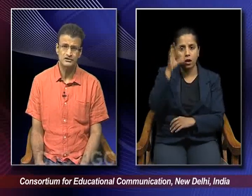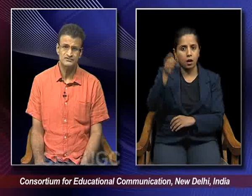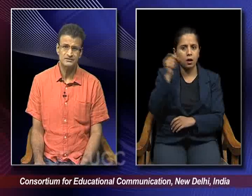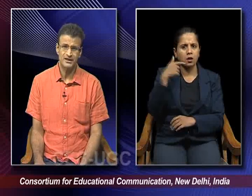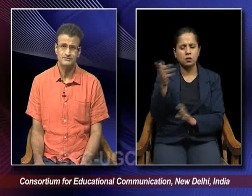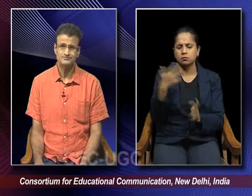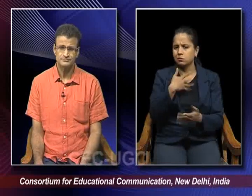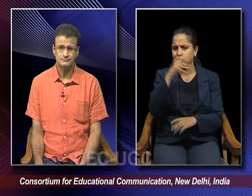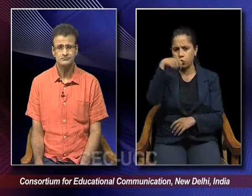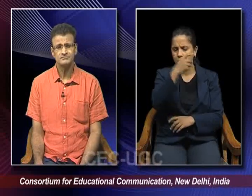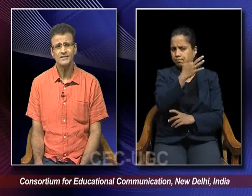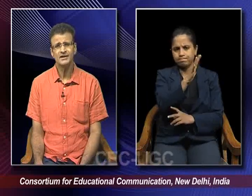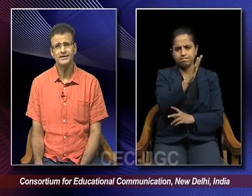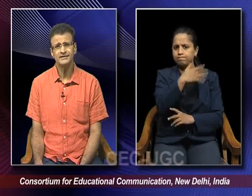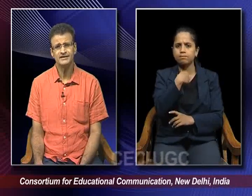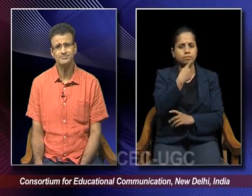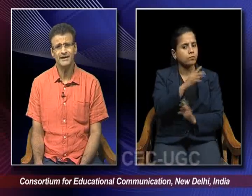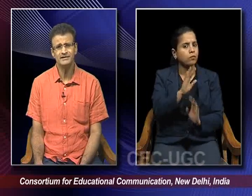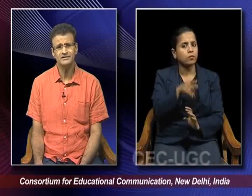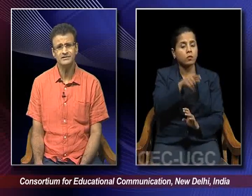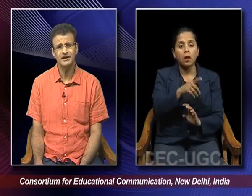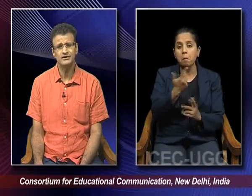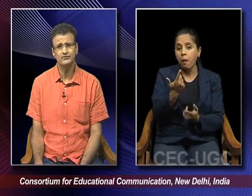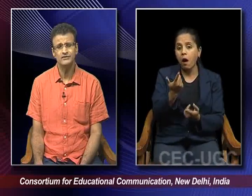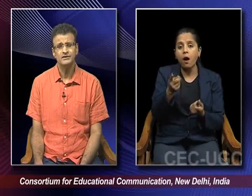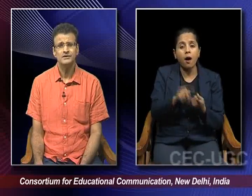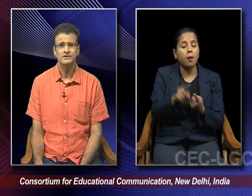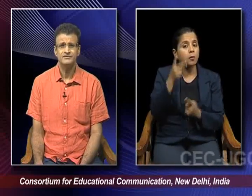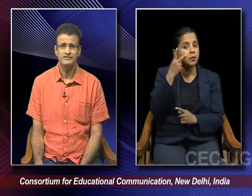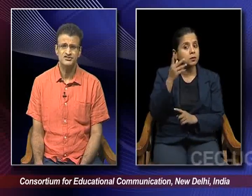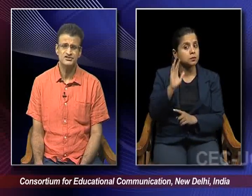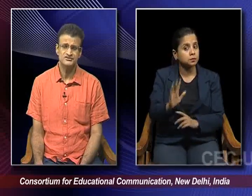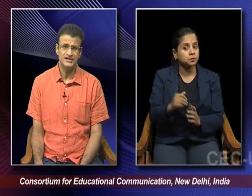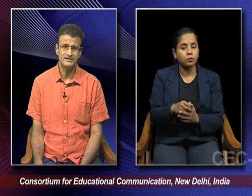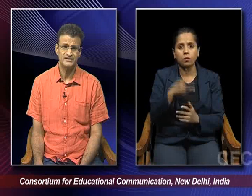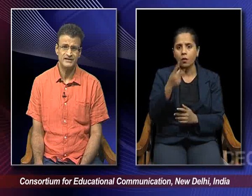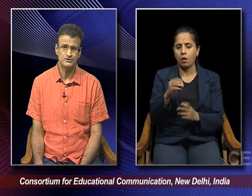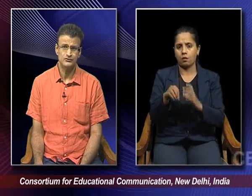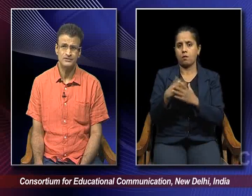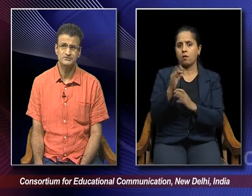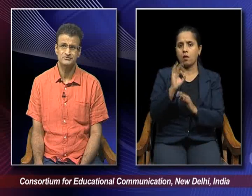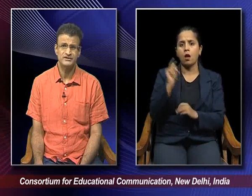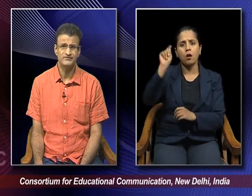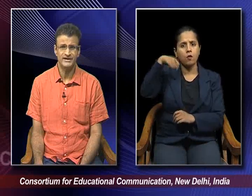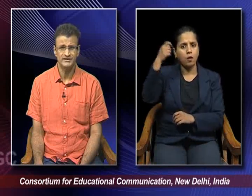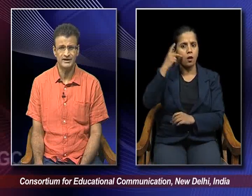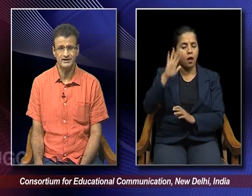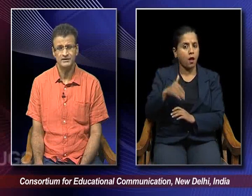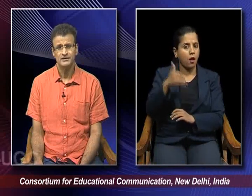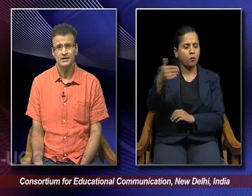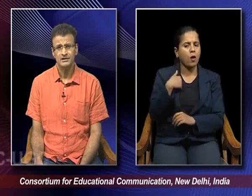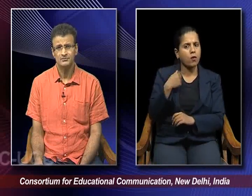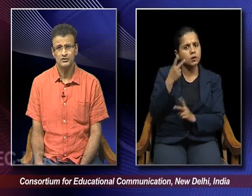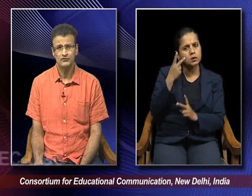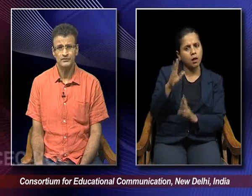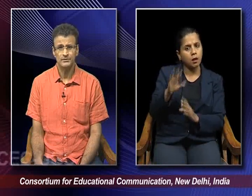critical of cinema. And despite the kind of aversion which Gandhi had to films, we find that